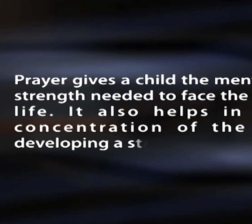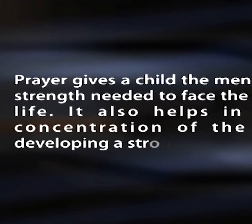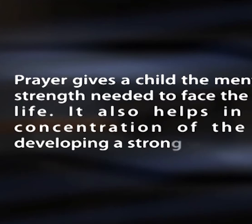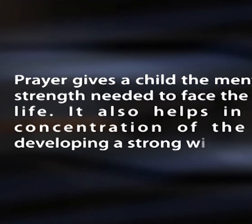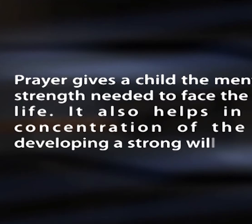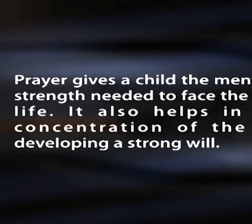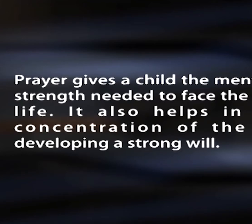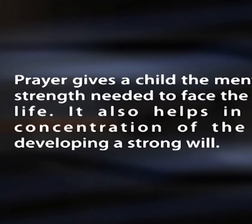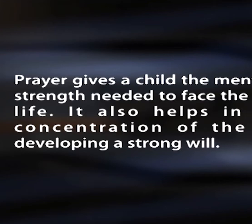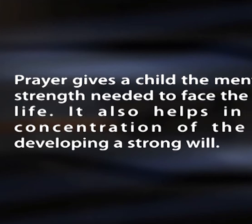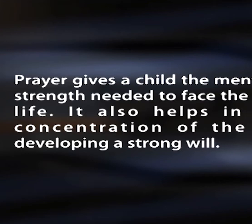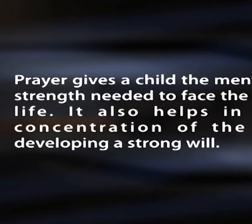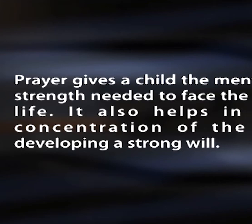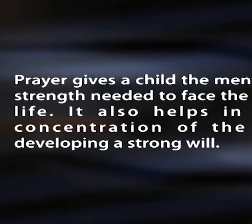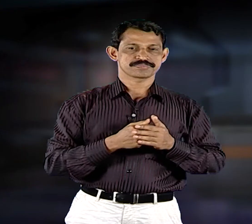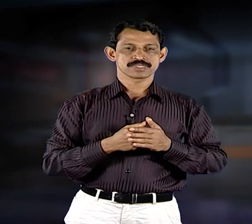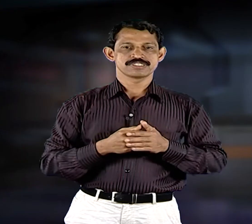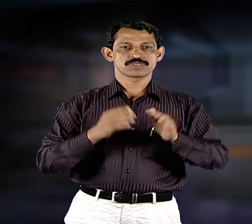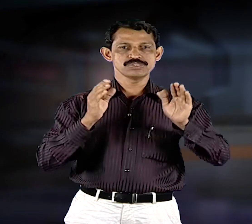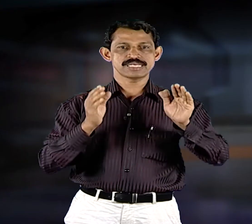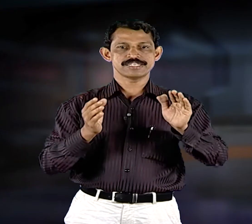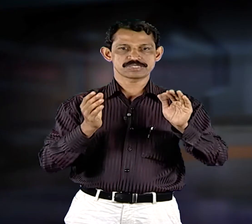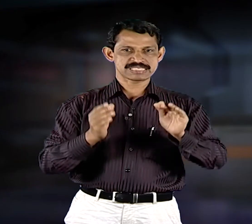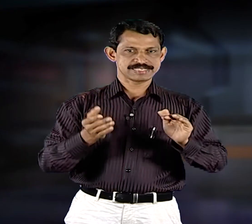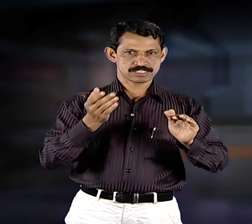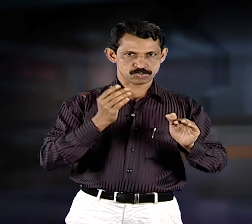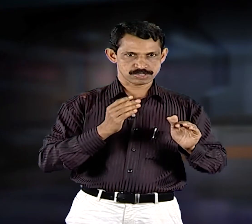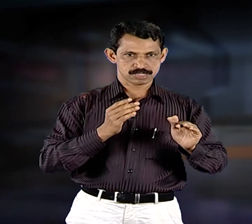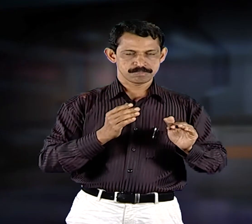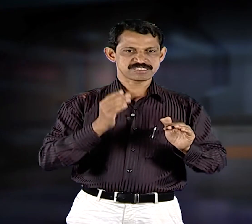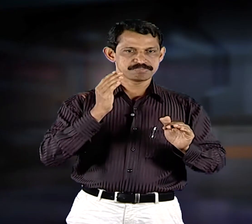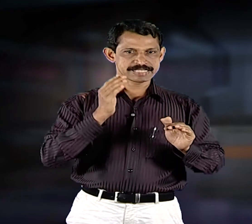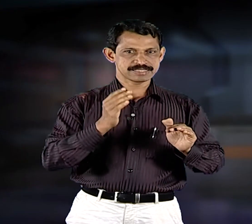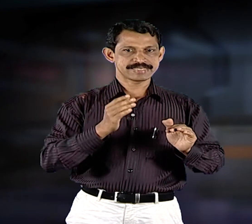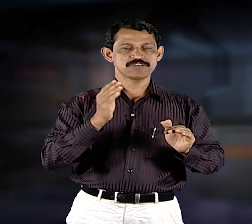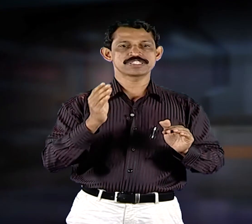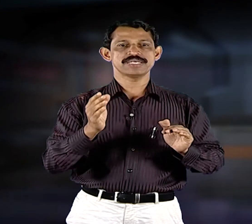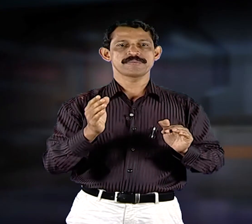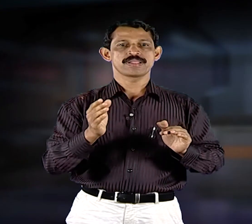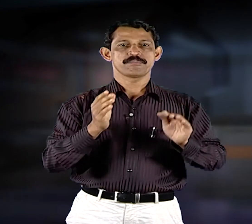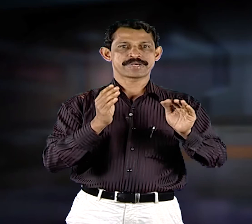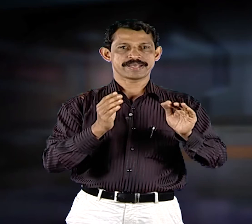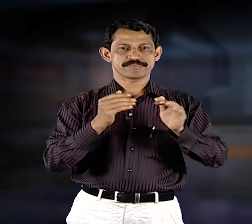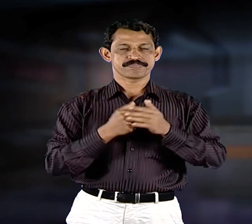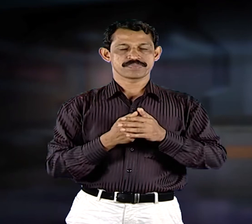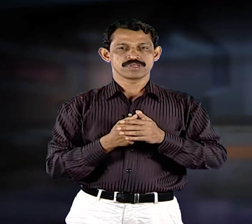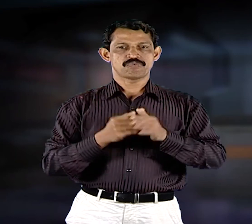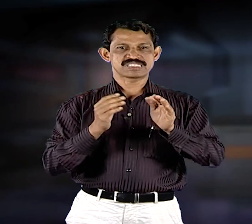and developing a strong will. Schools and education institutes must begin the day with a prayer. Once the prayer